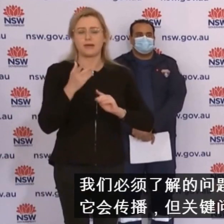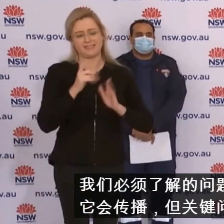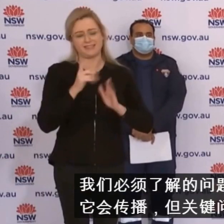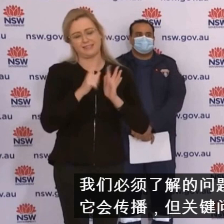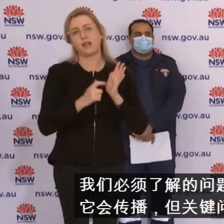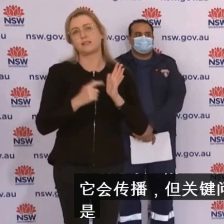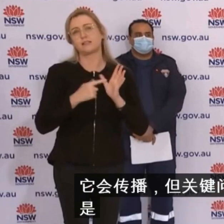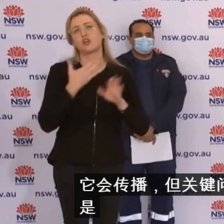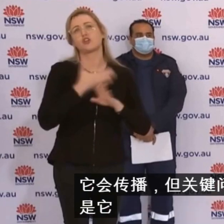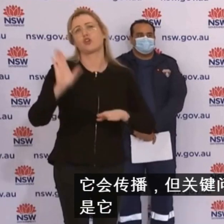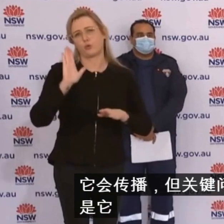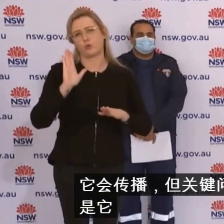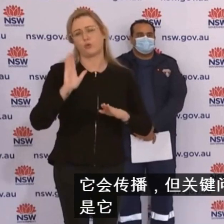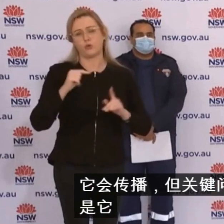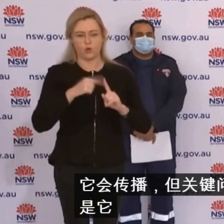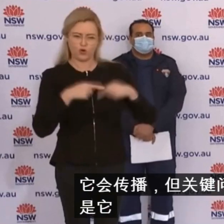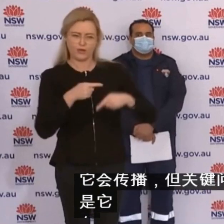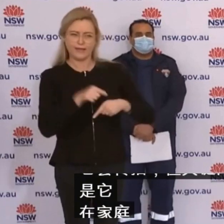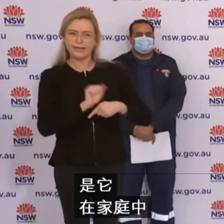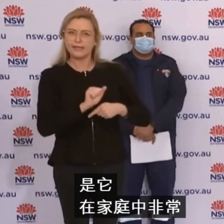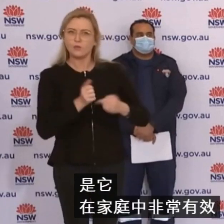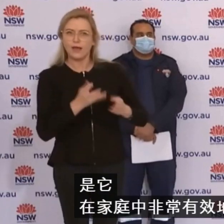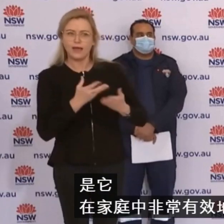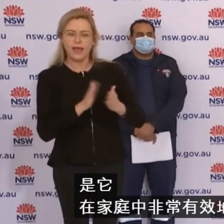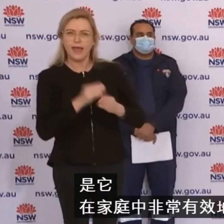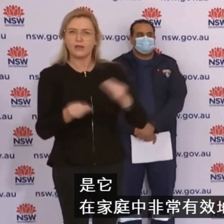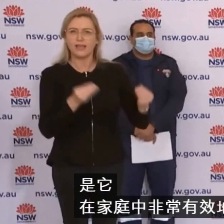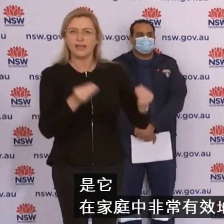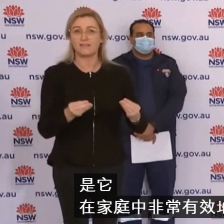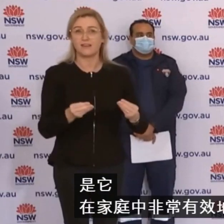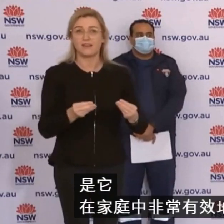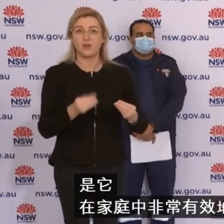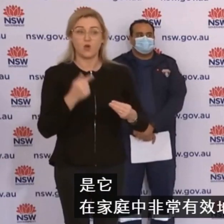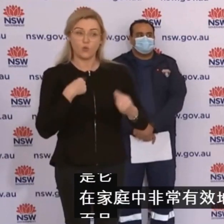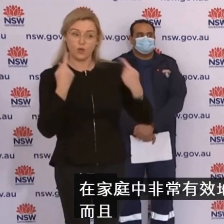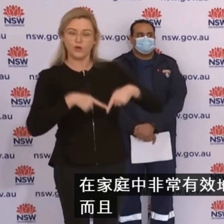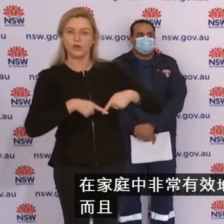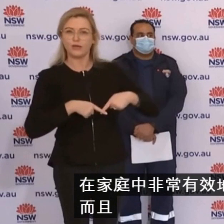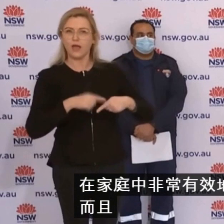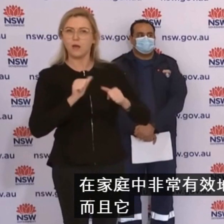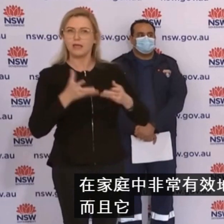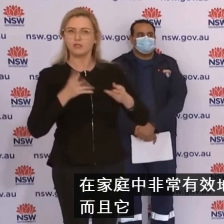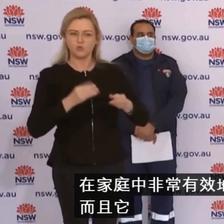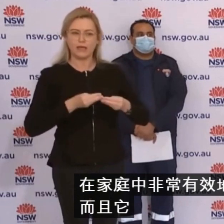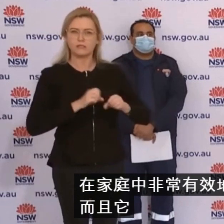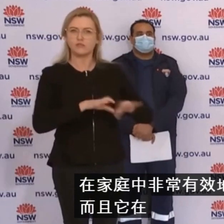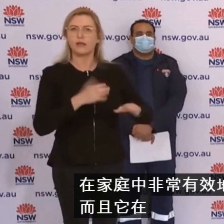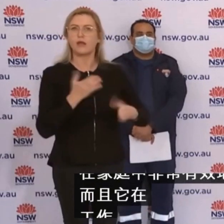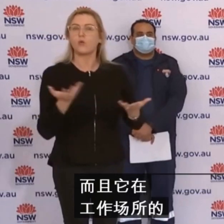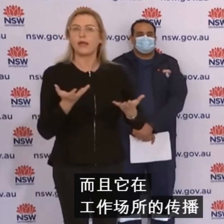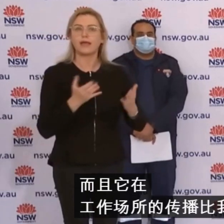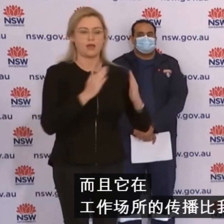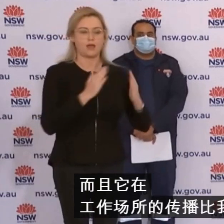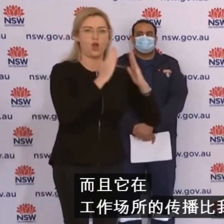key issues is it transmits very effectively in households, and it transmits much more easily